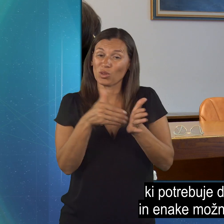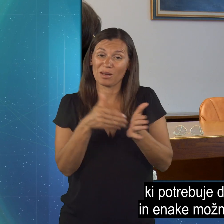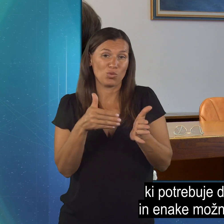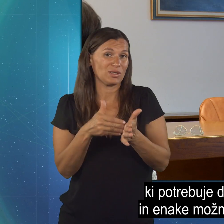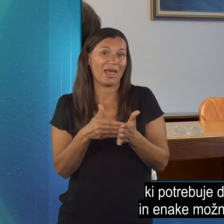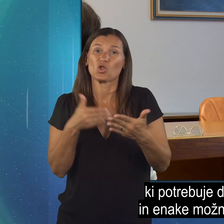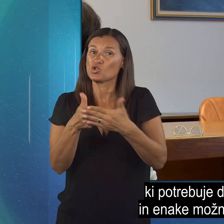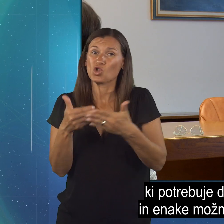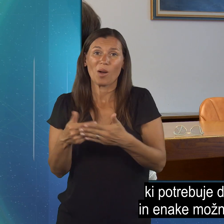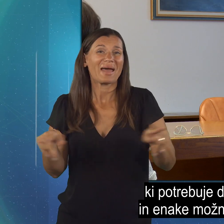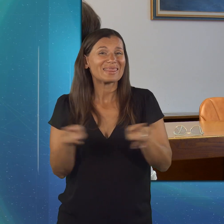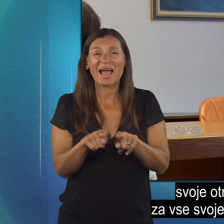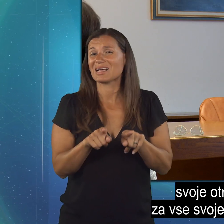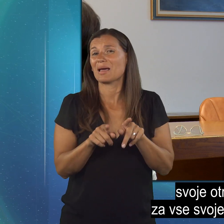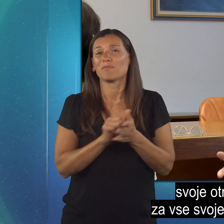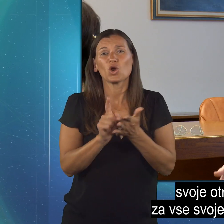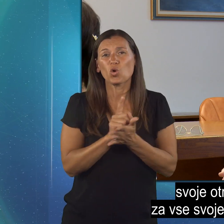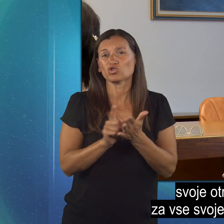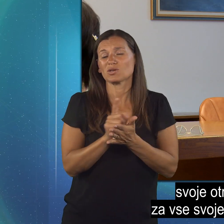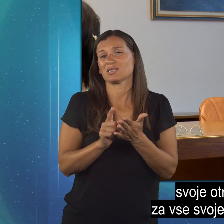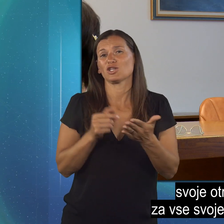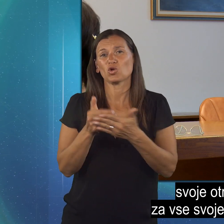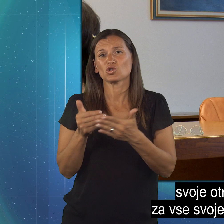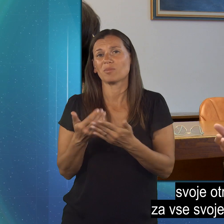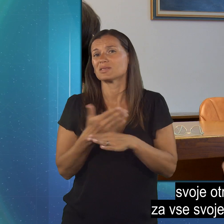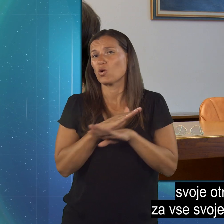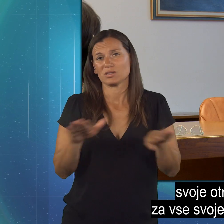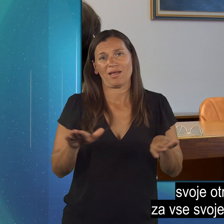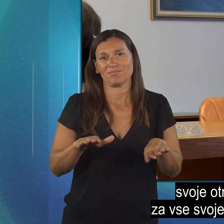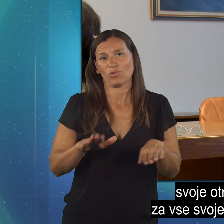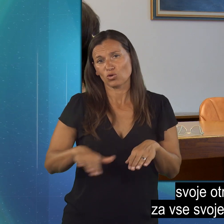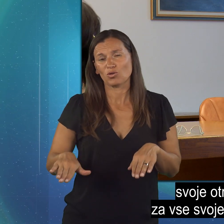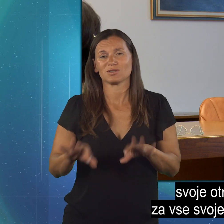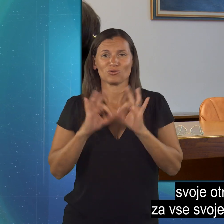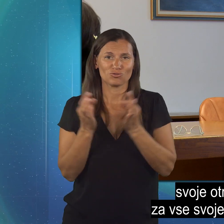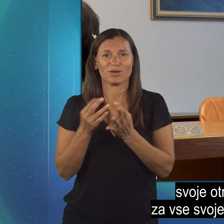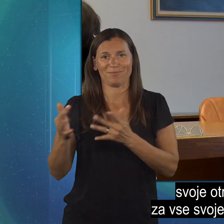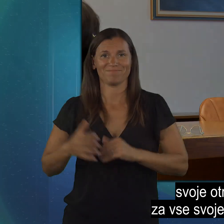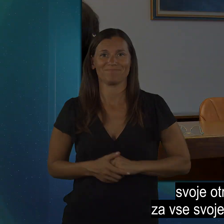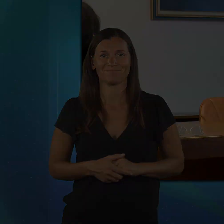of access, equal opportunity for all their children and all their families. So